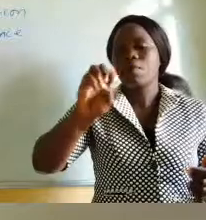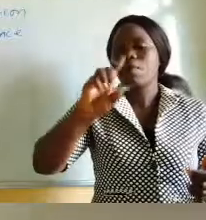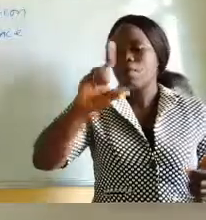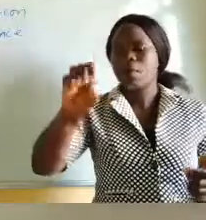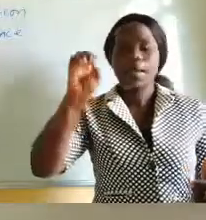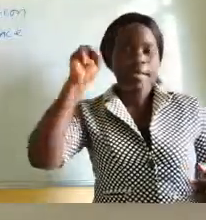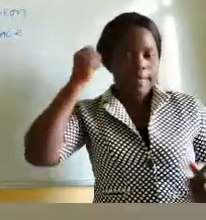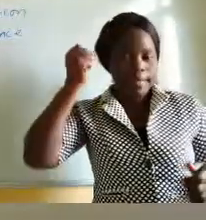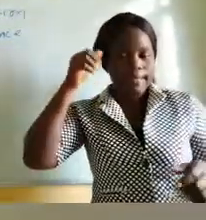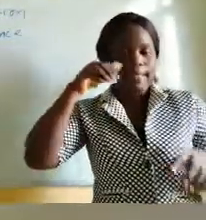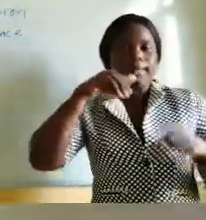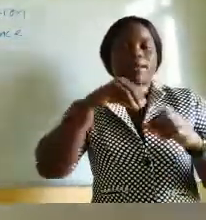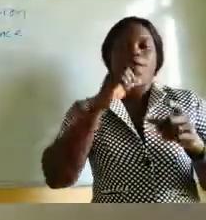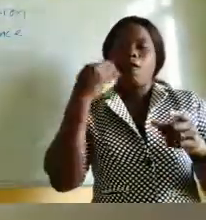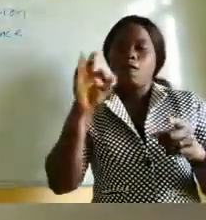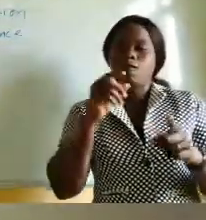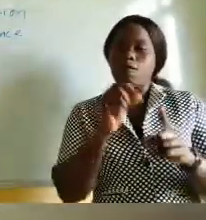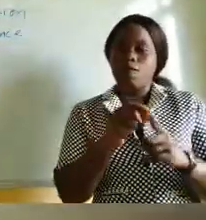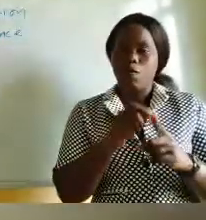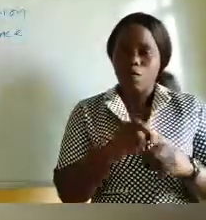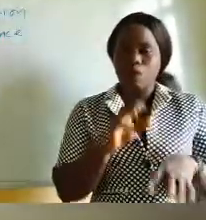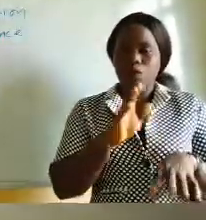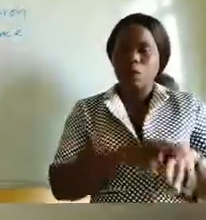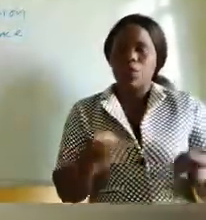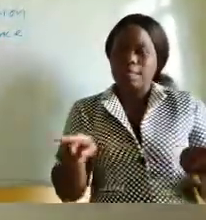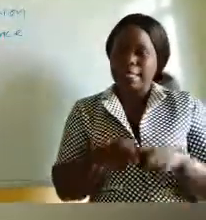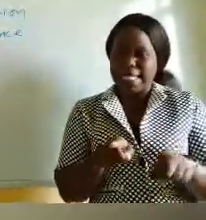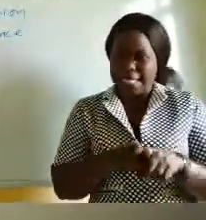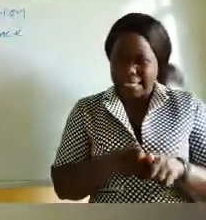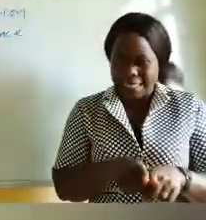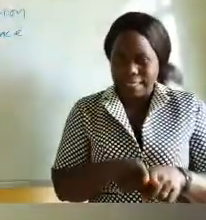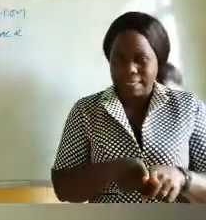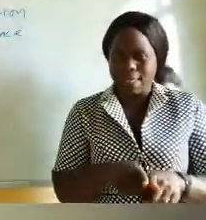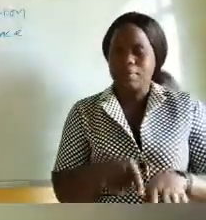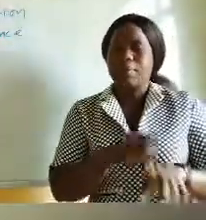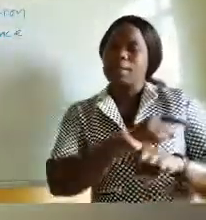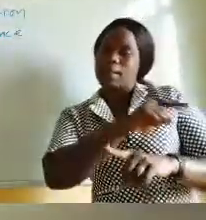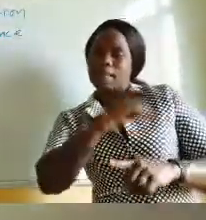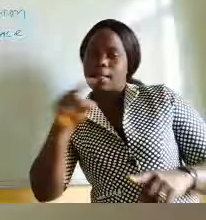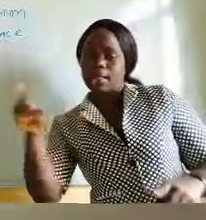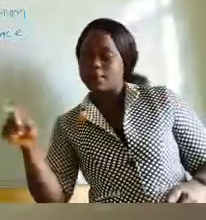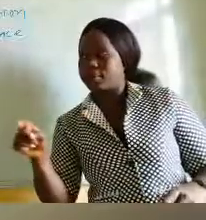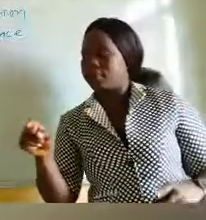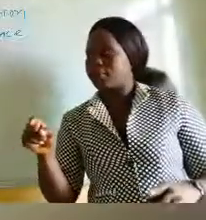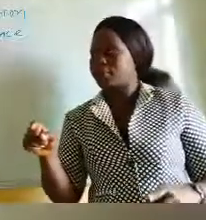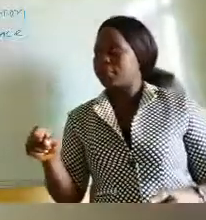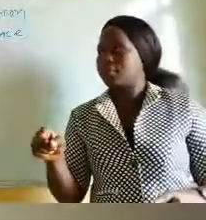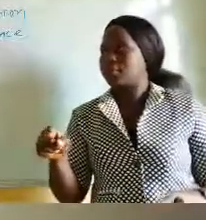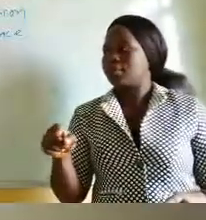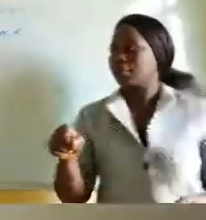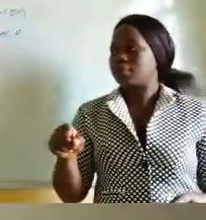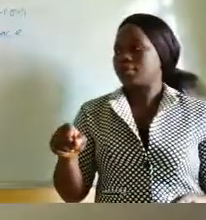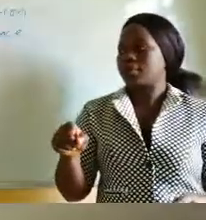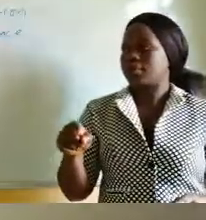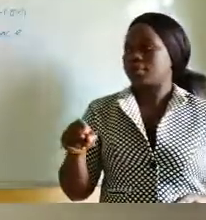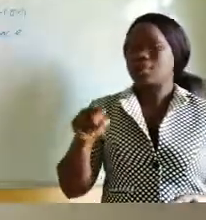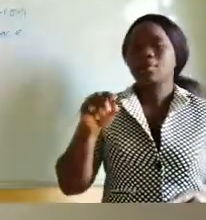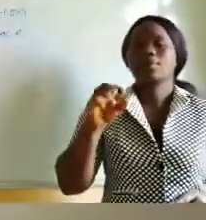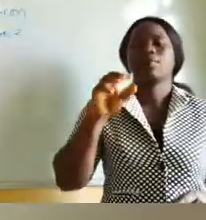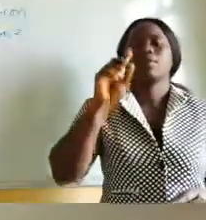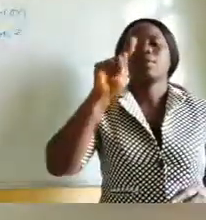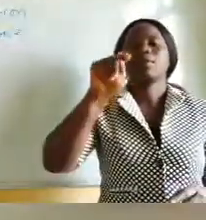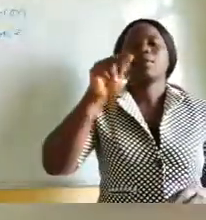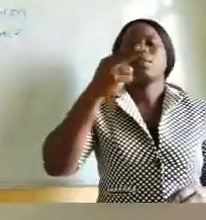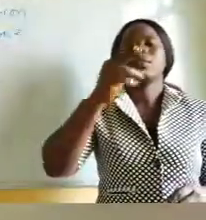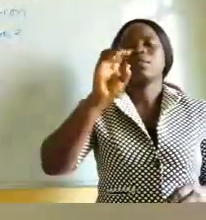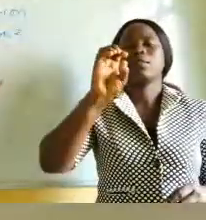on the same line. These three thieves. These three thieves.